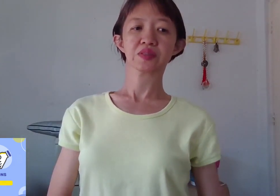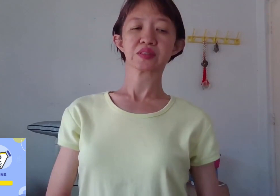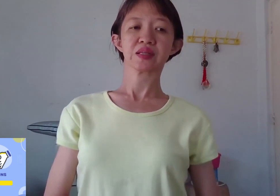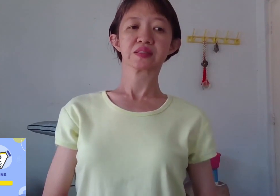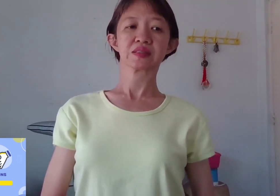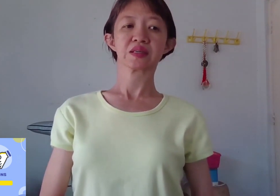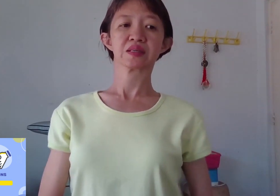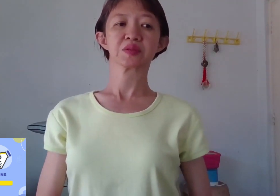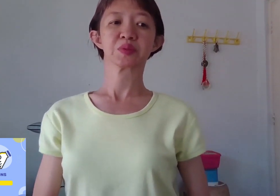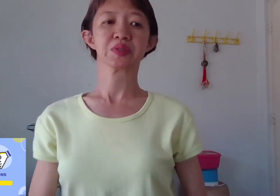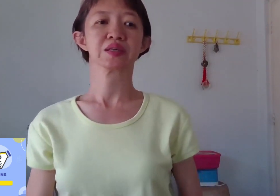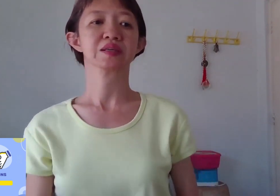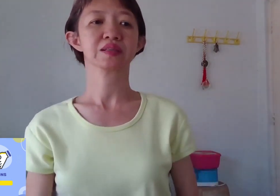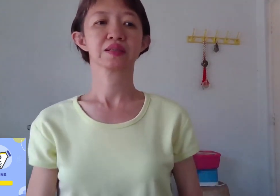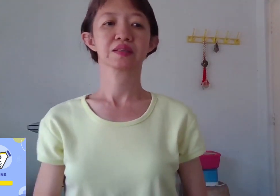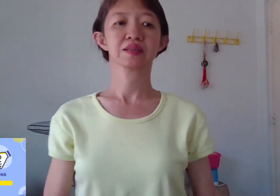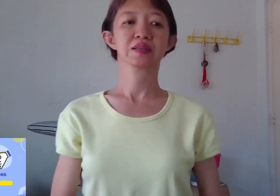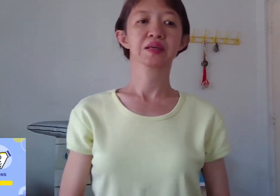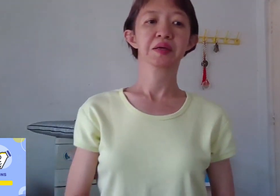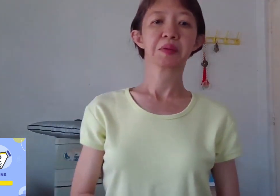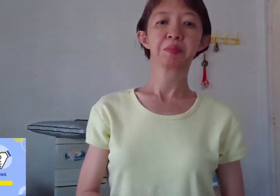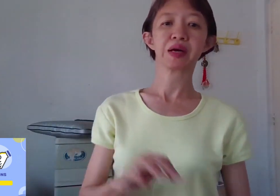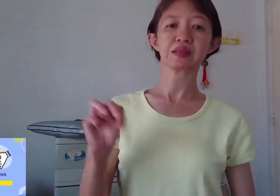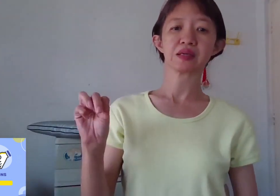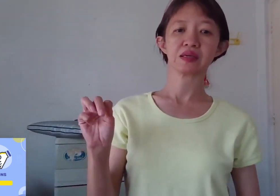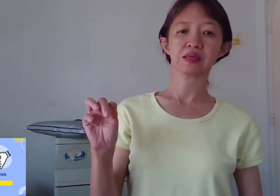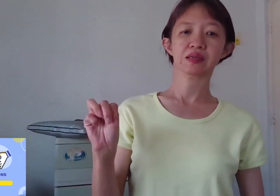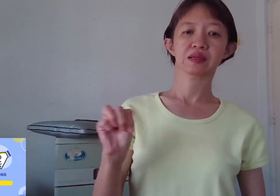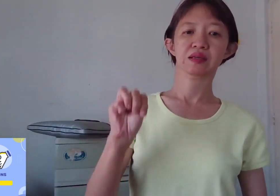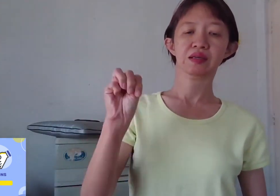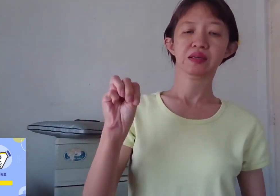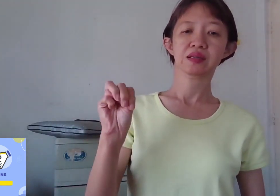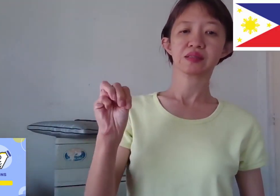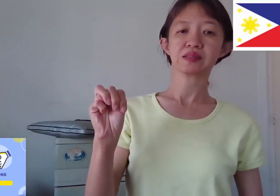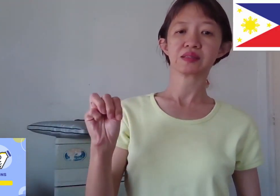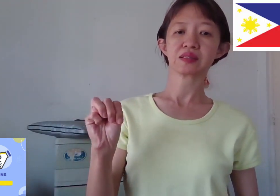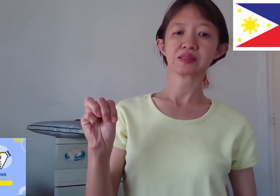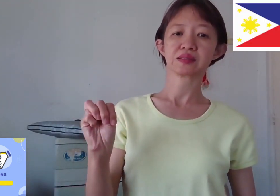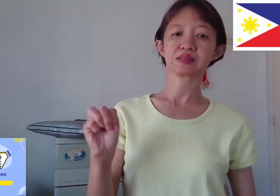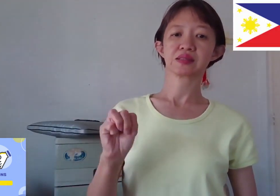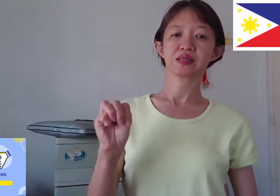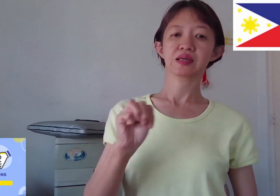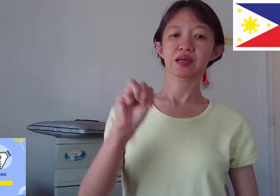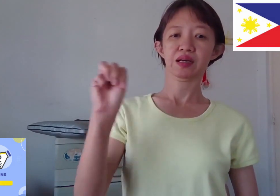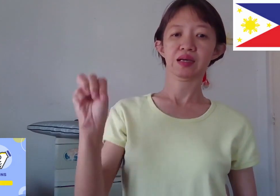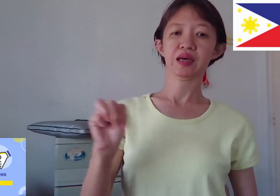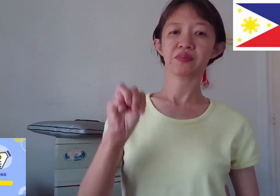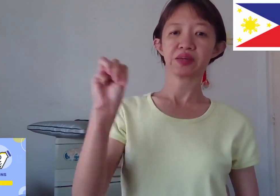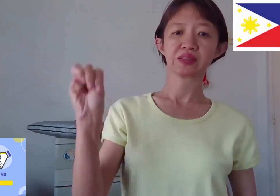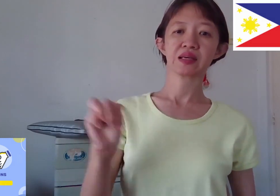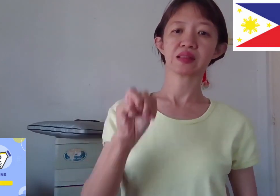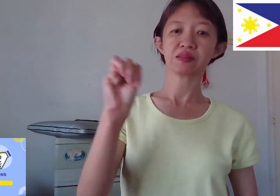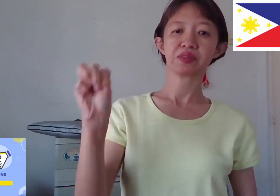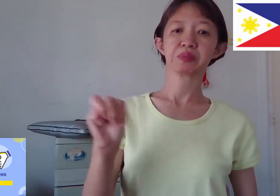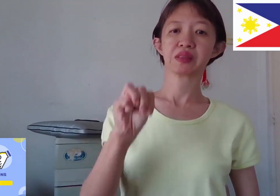First, let's start with Monday. This is FSL for